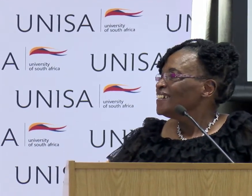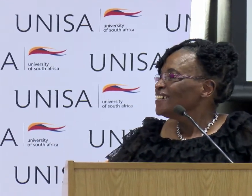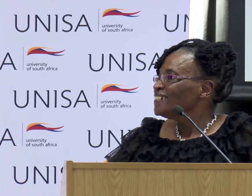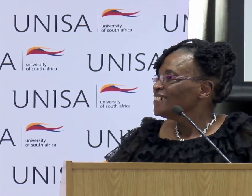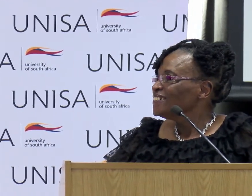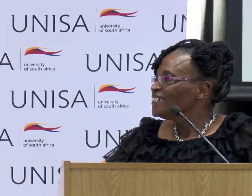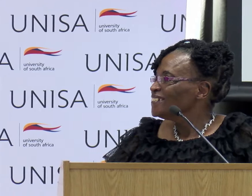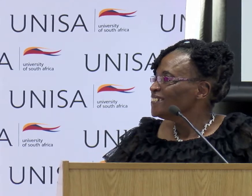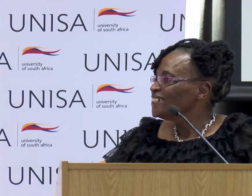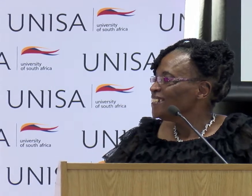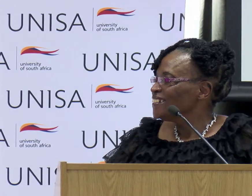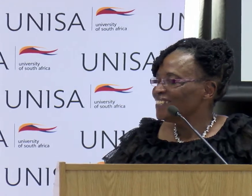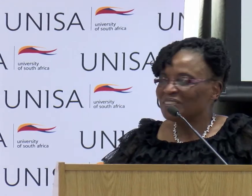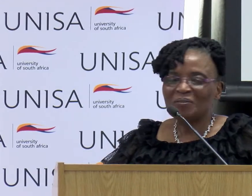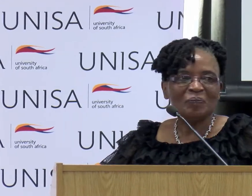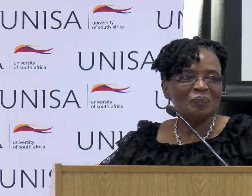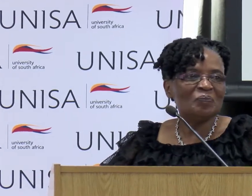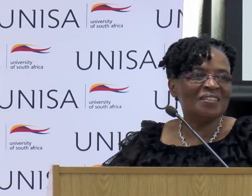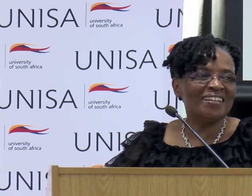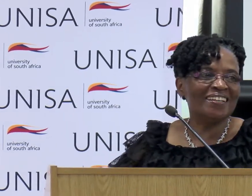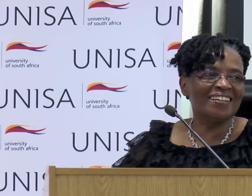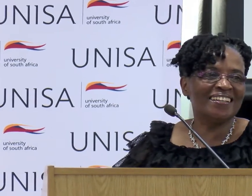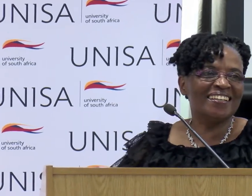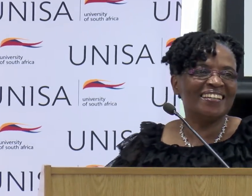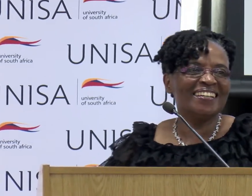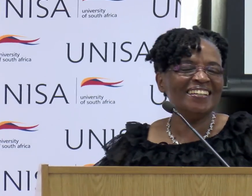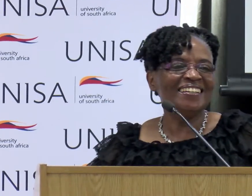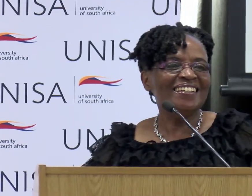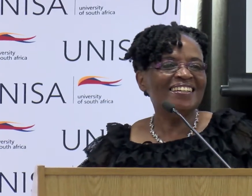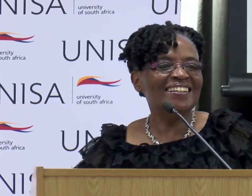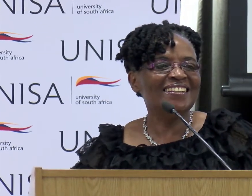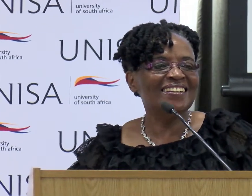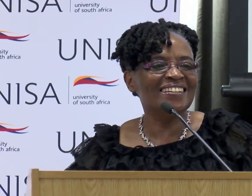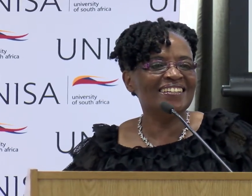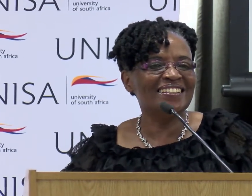Sande zomurupa wasabe.